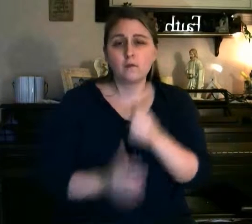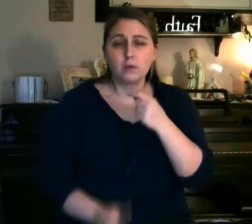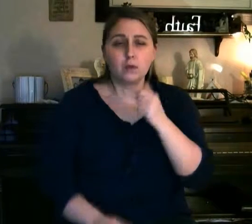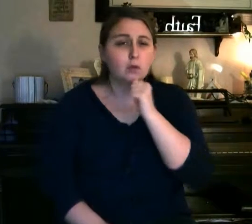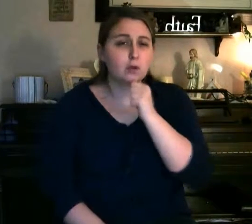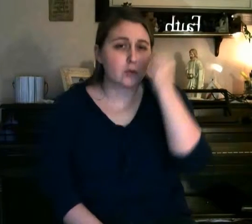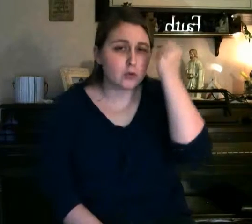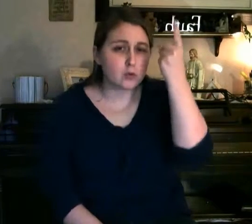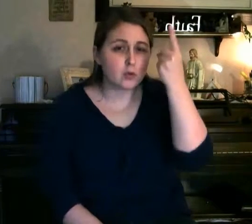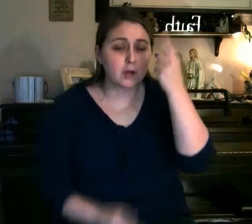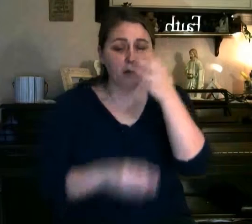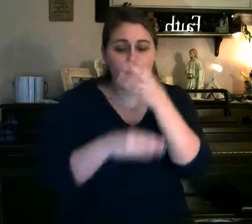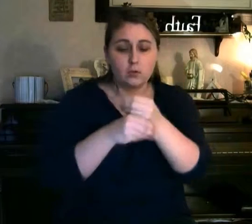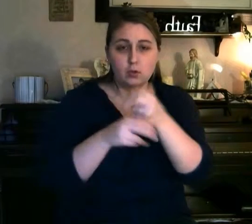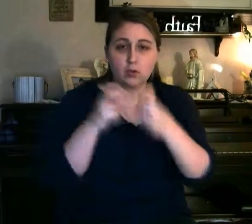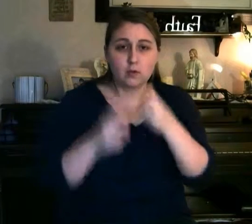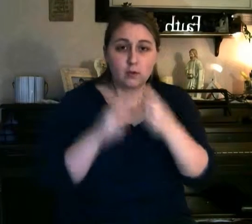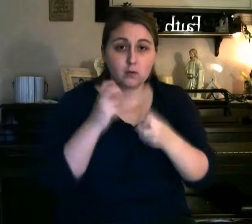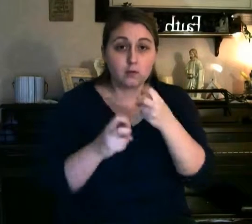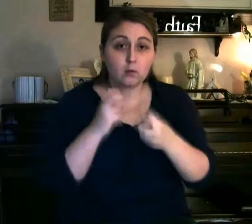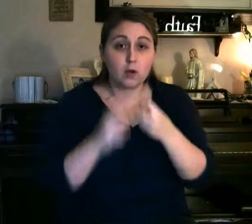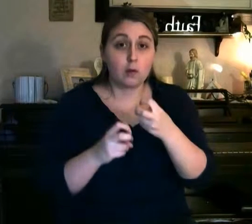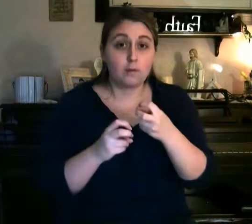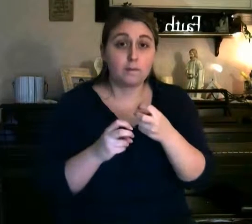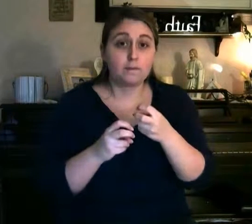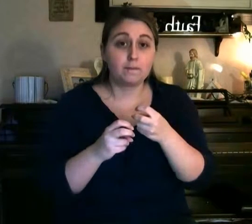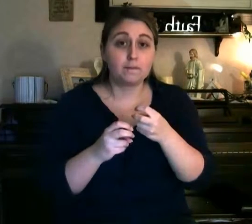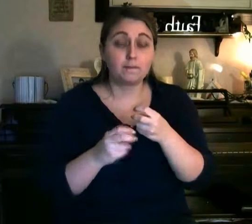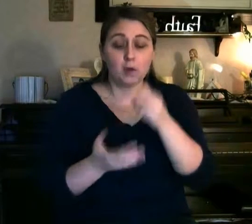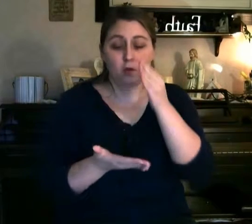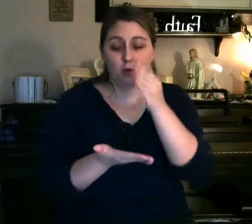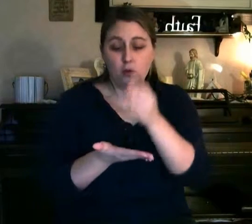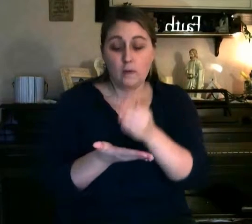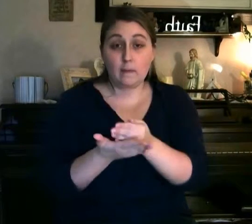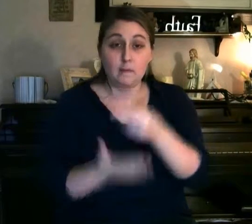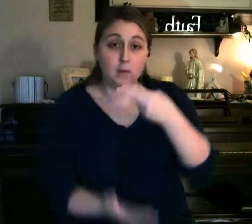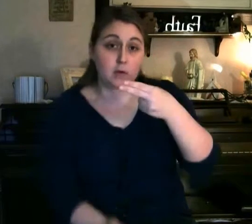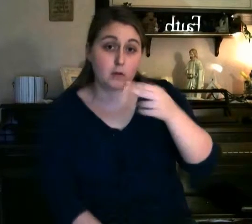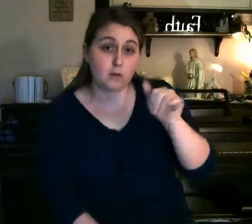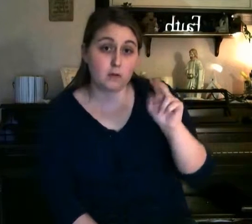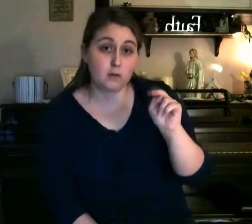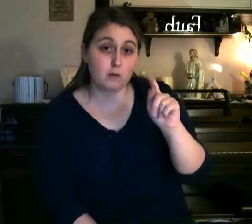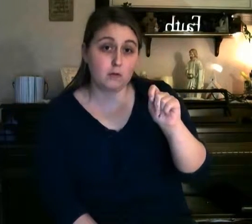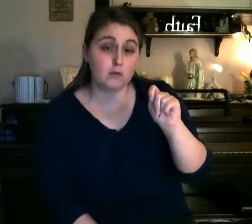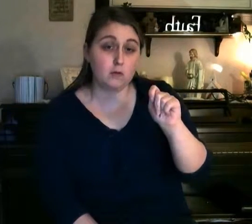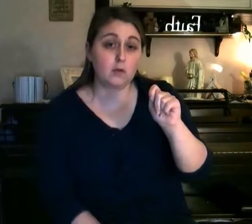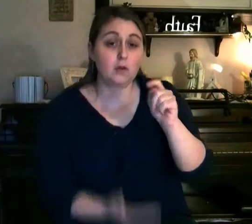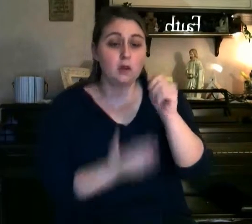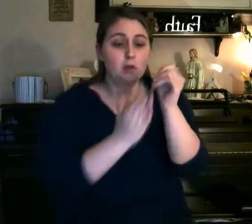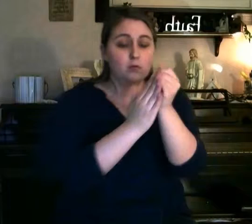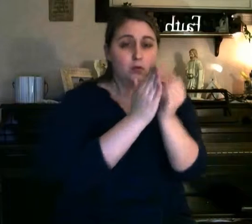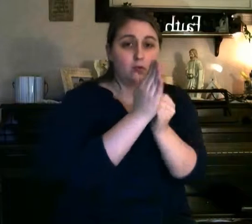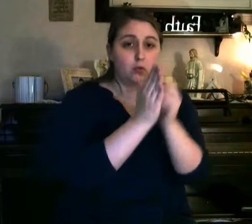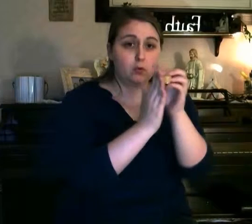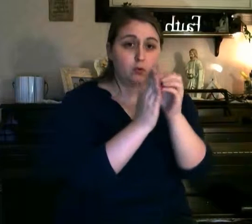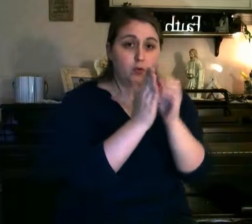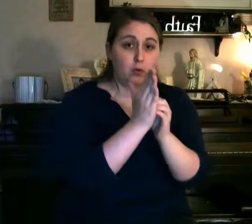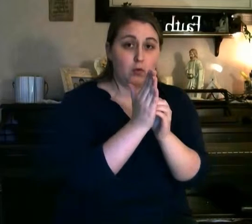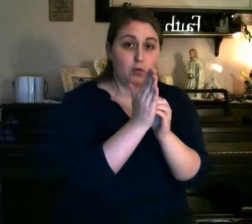problems that we give you in the exercises, you can press the hints and it'll draw circles, and then you can just count up the circles. Or if you want to do it on your own so you get the